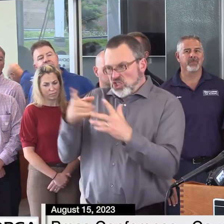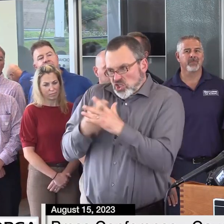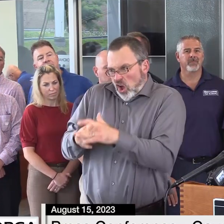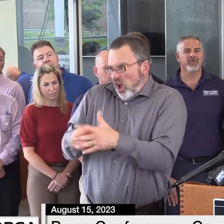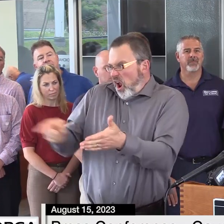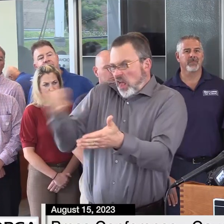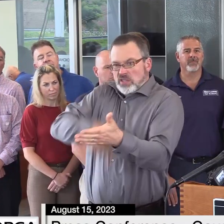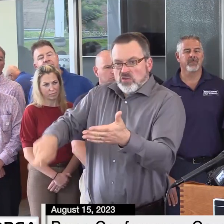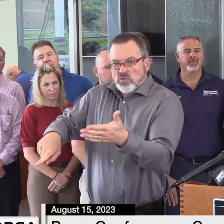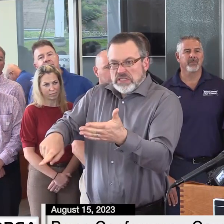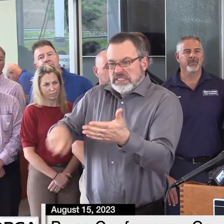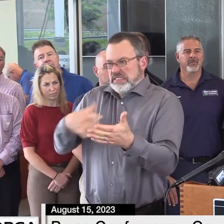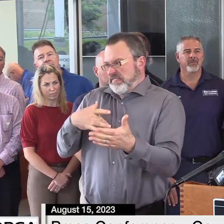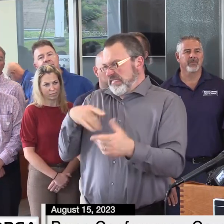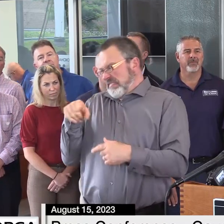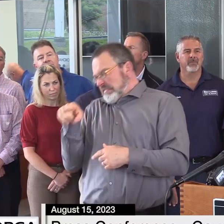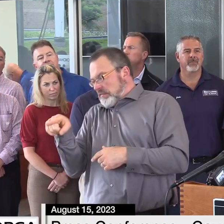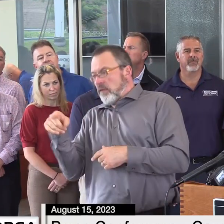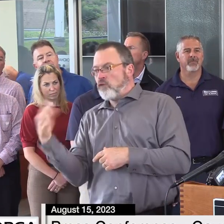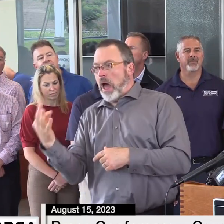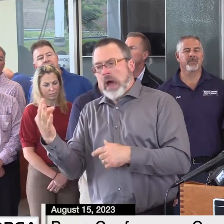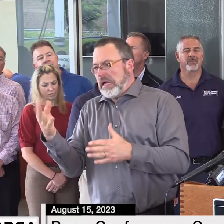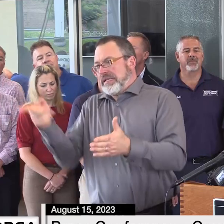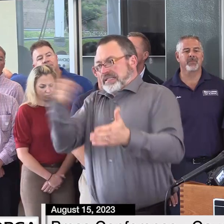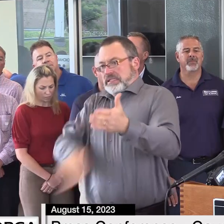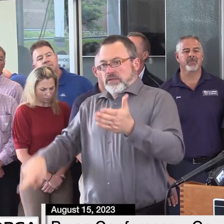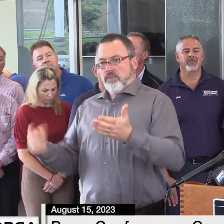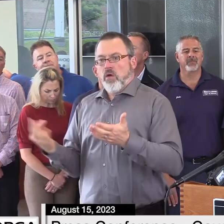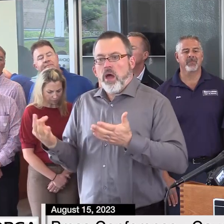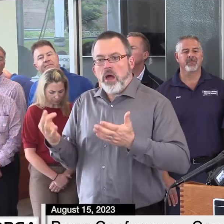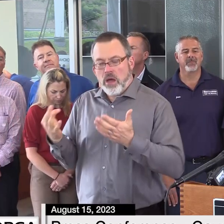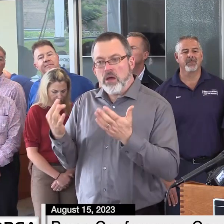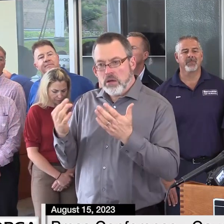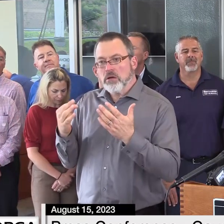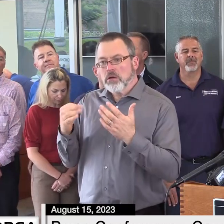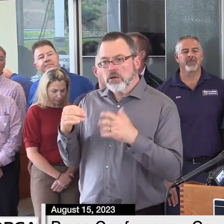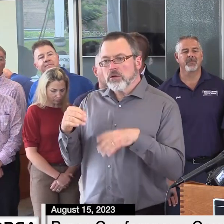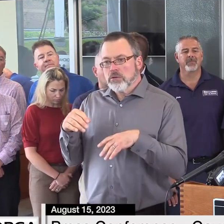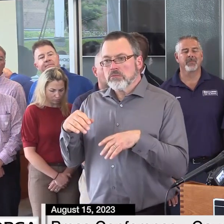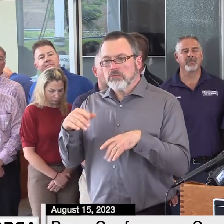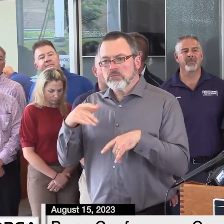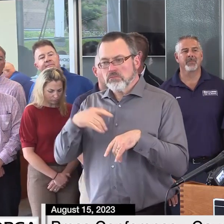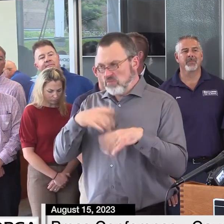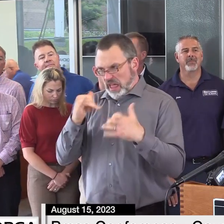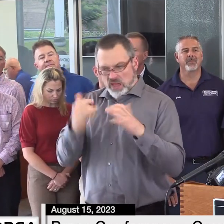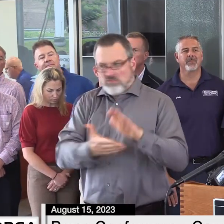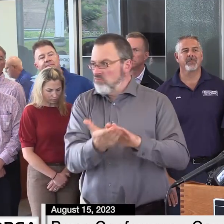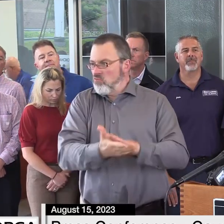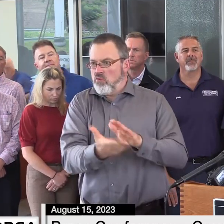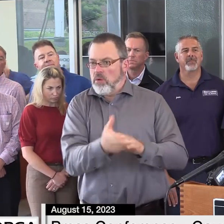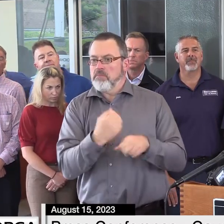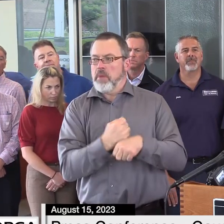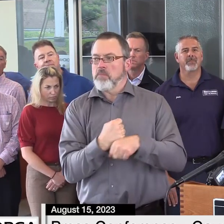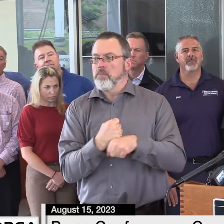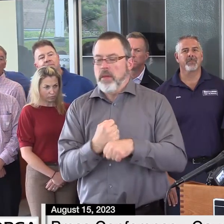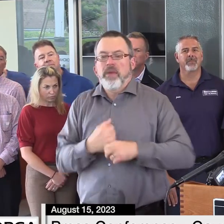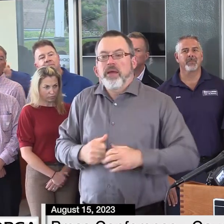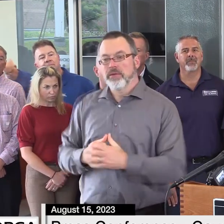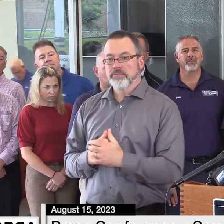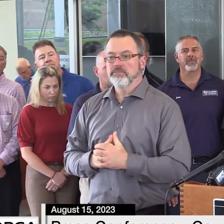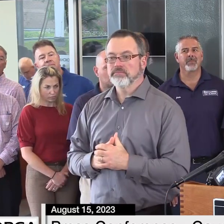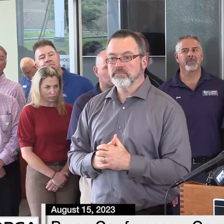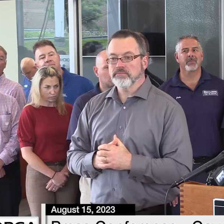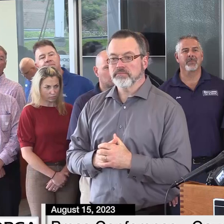be able to order Vermont Strong plates very soon, so stay tuned. Next, we'll hear from Kate